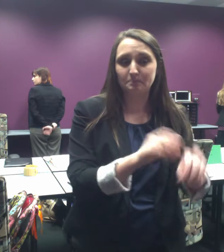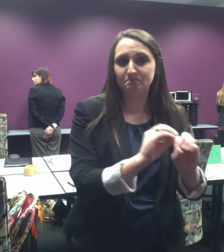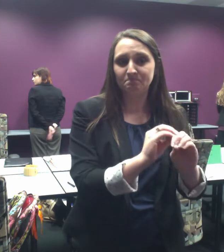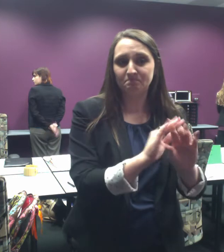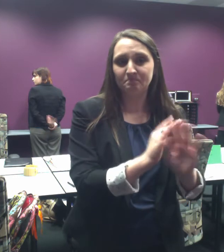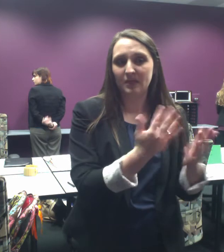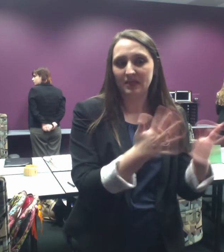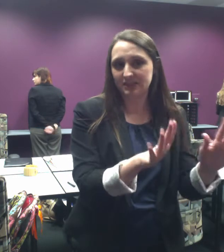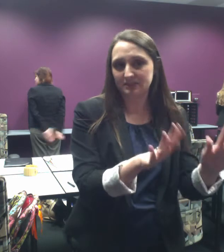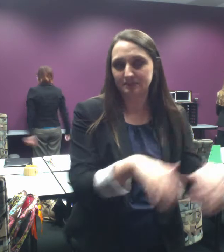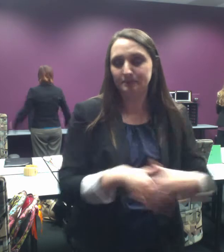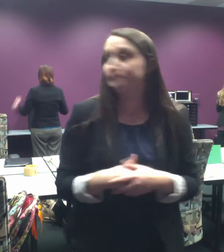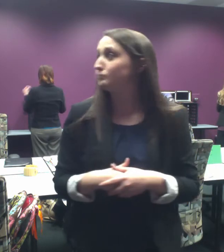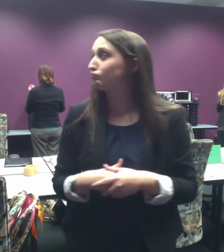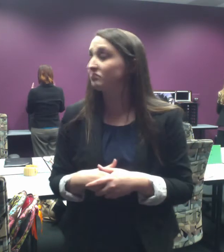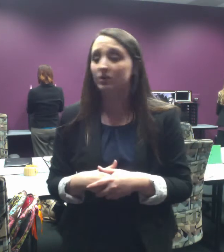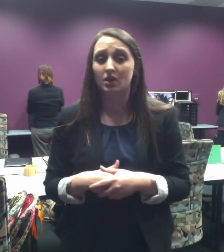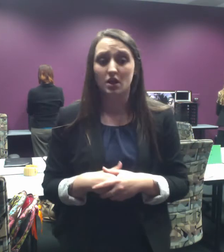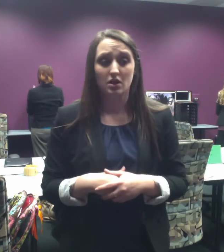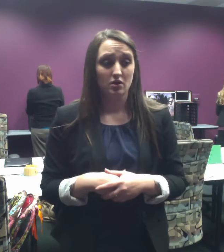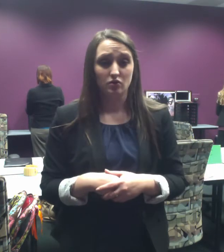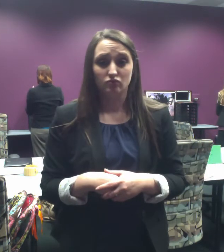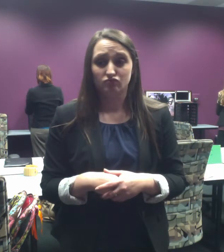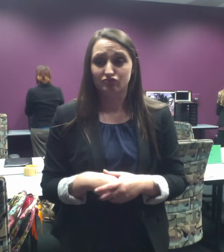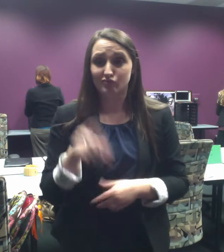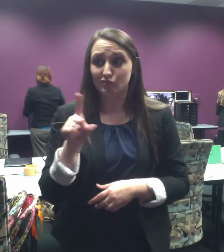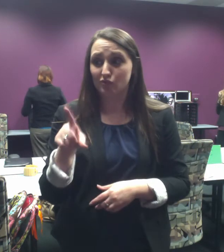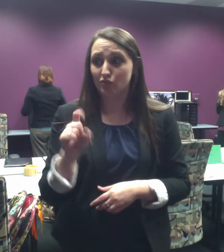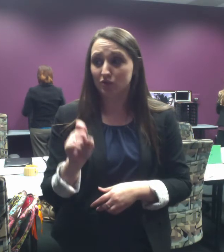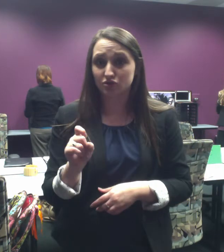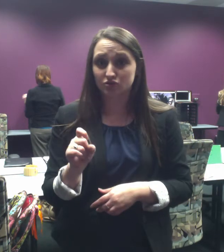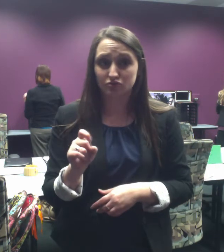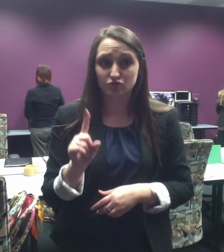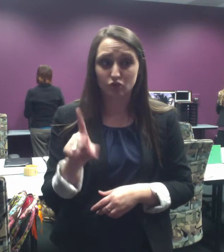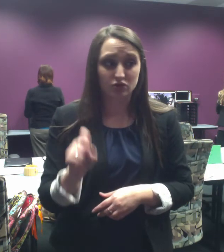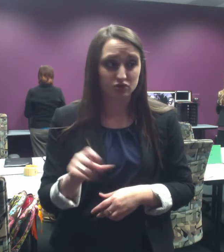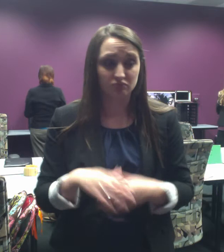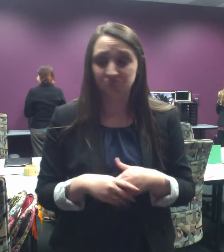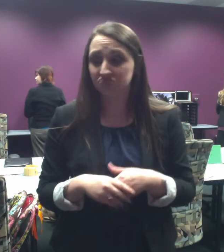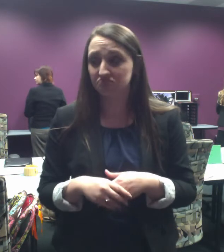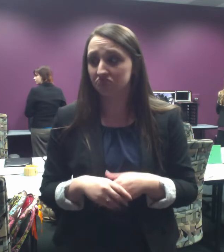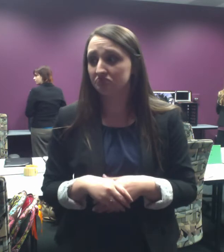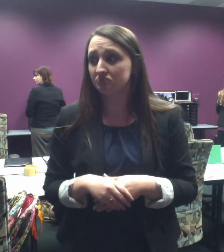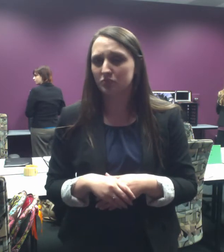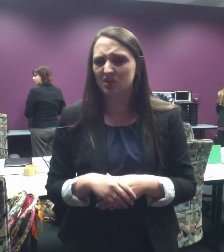Got this? Questions so far that you have? None? We got just one or two more.